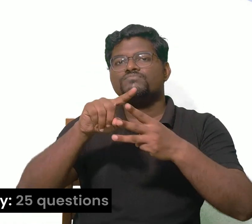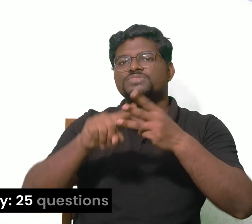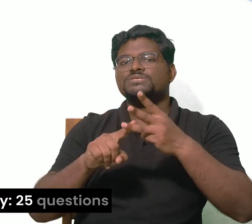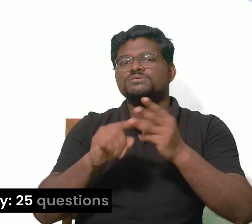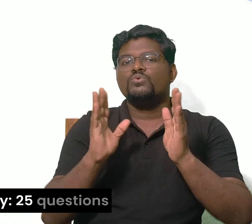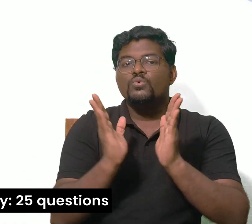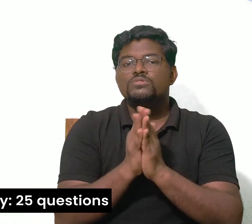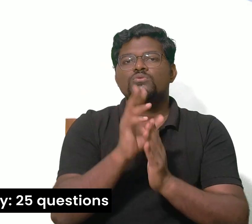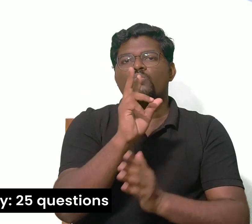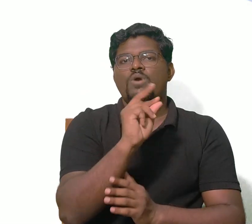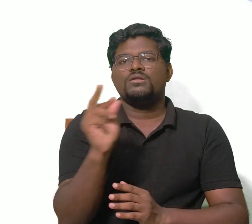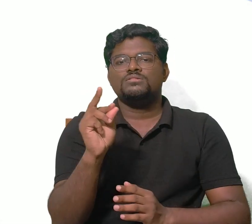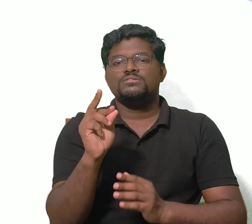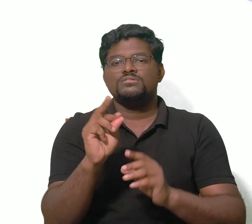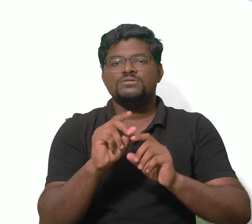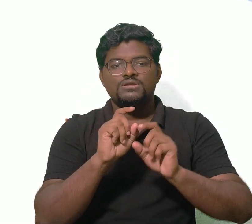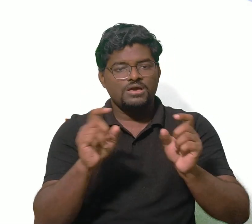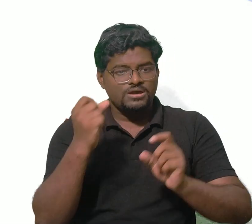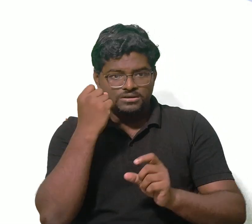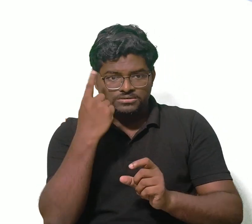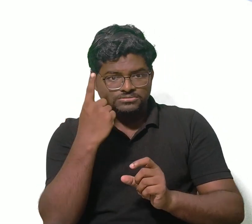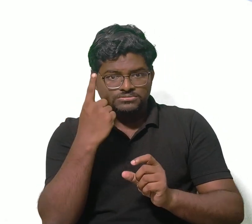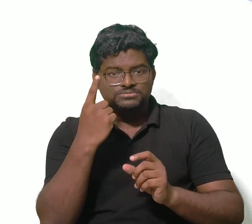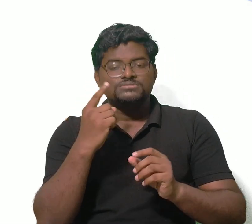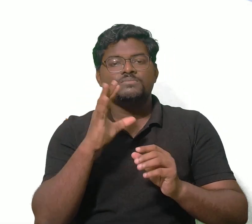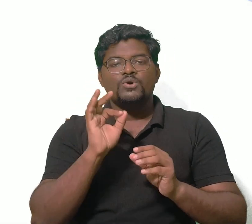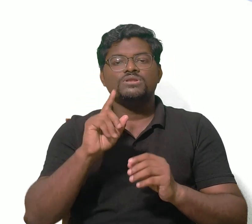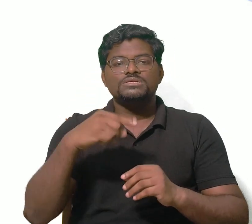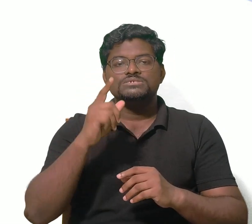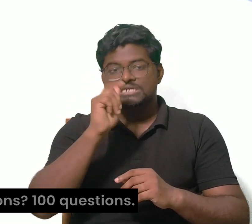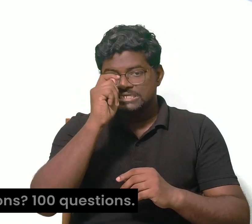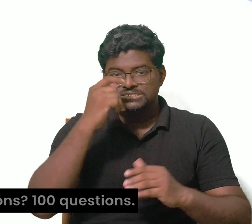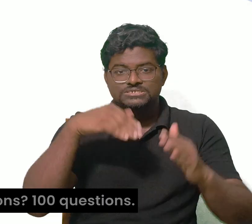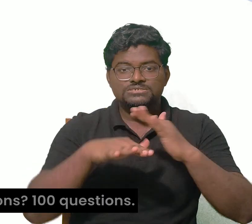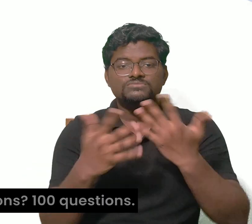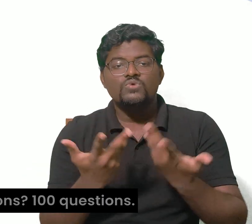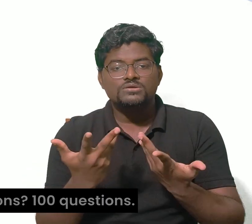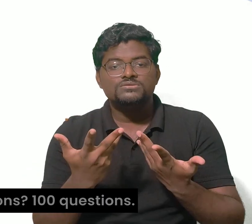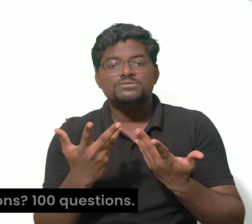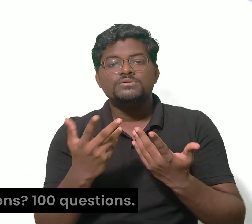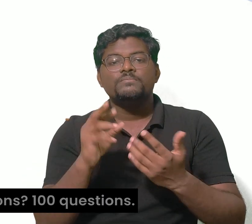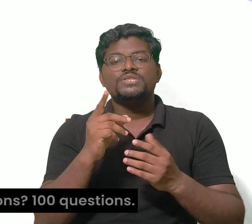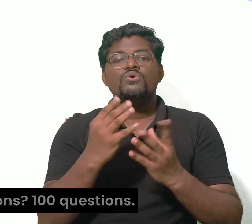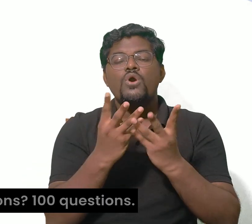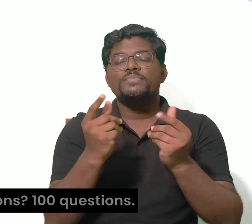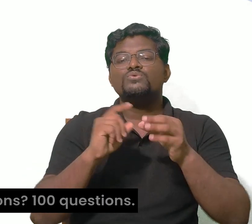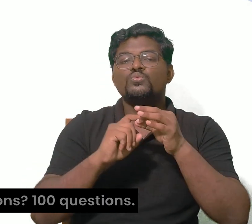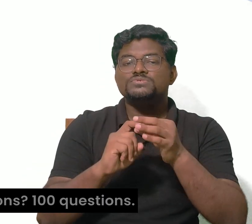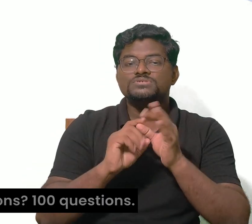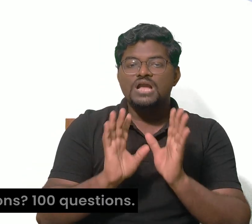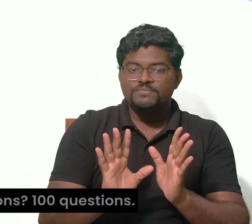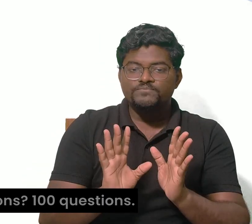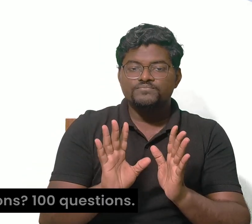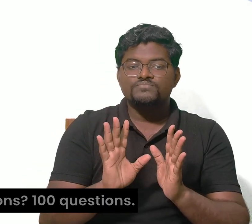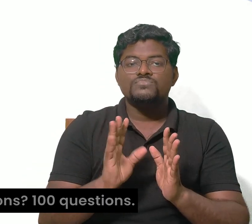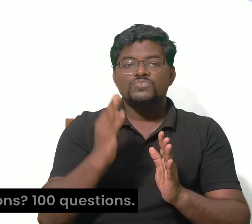questions. Okay. Okay. Next, English question. For English question, how many